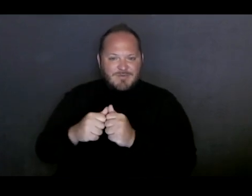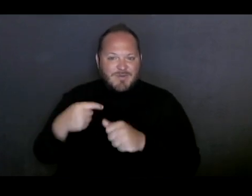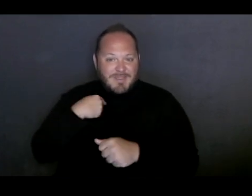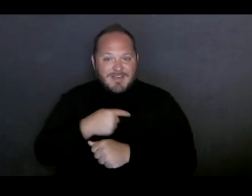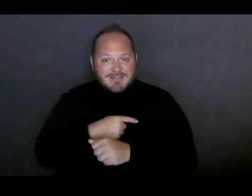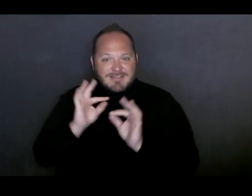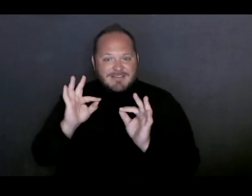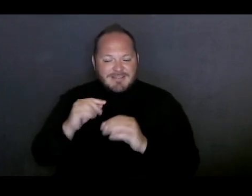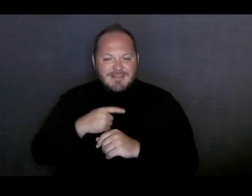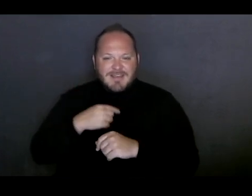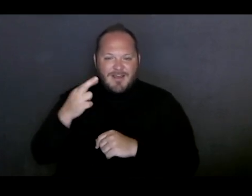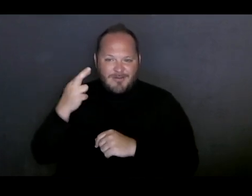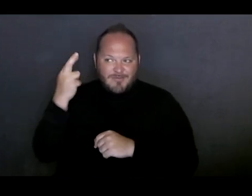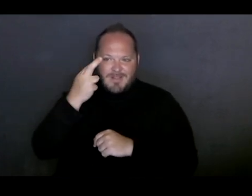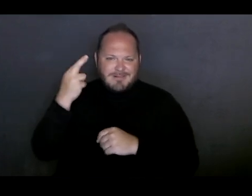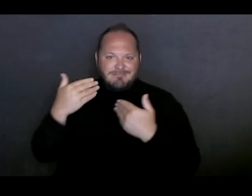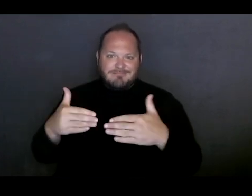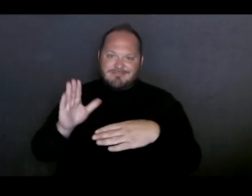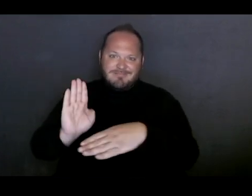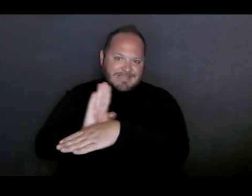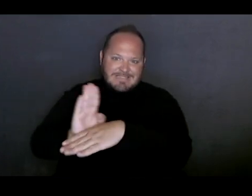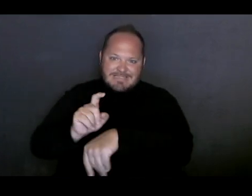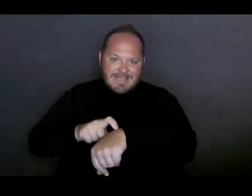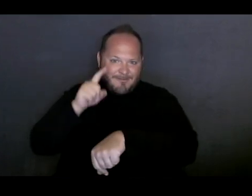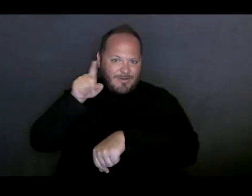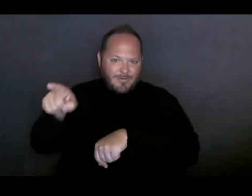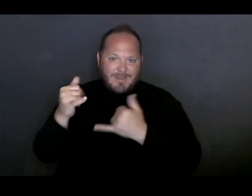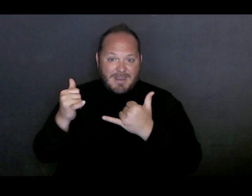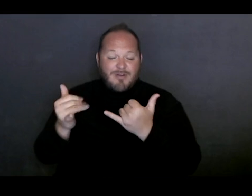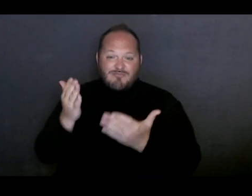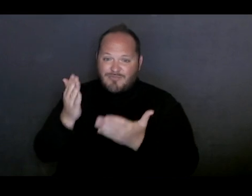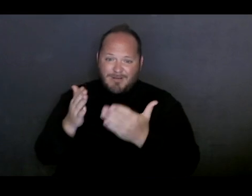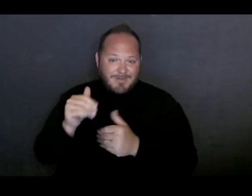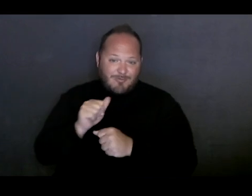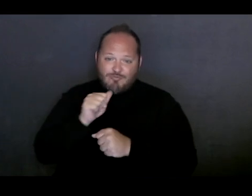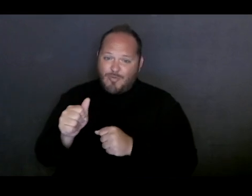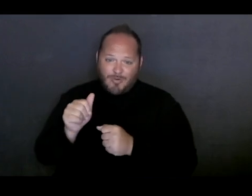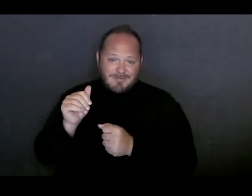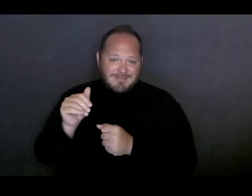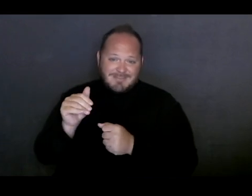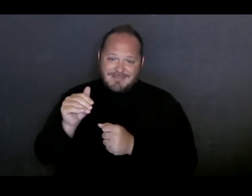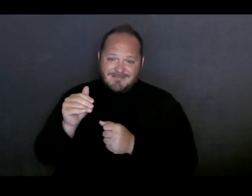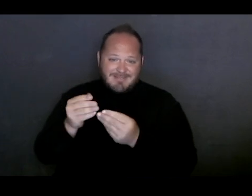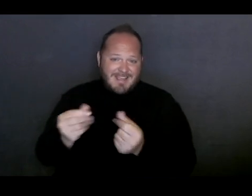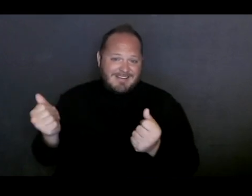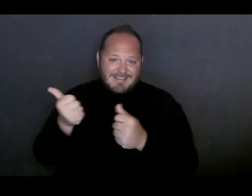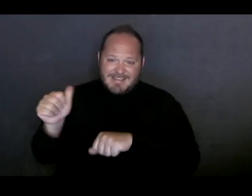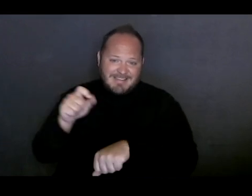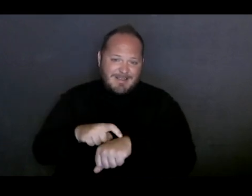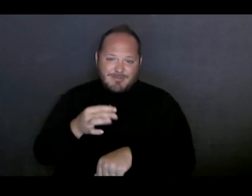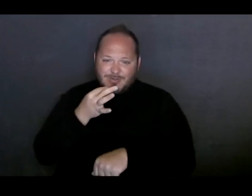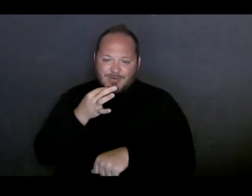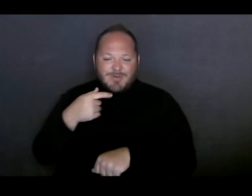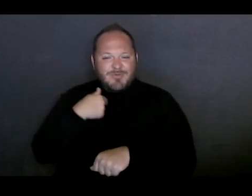it's a busy time for you right now, and that probably isn't going to end anytime soon. So we thank you very kindly for